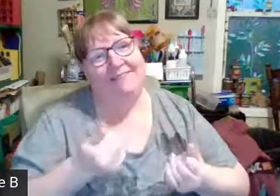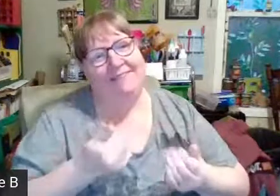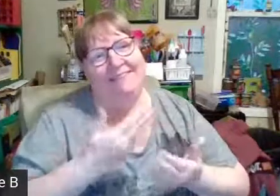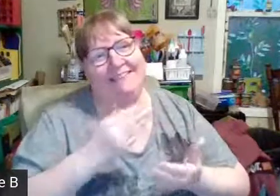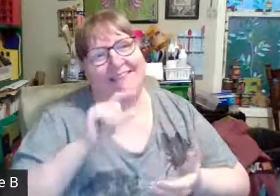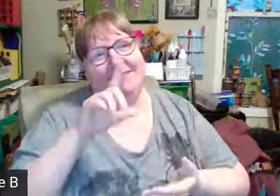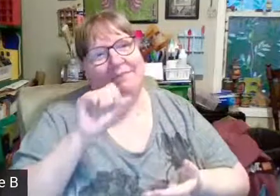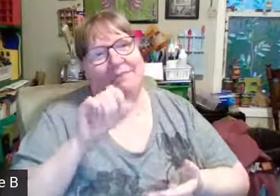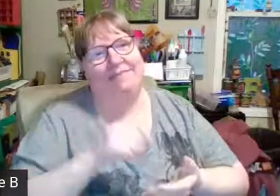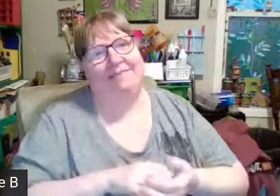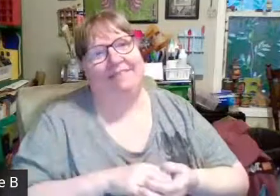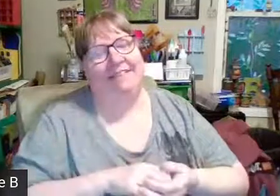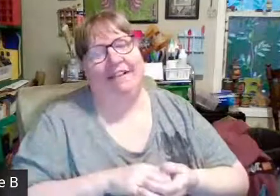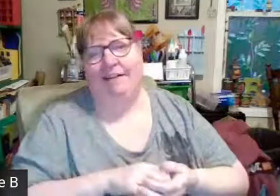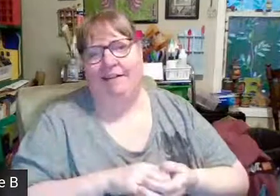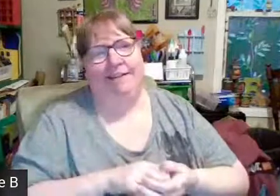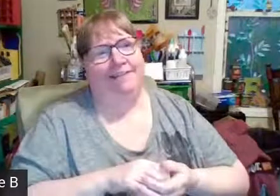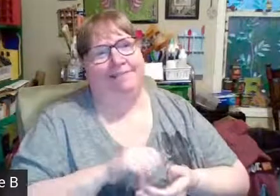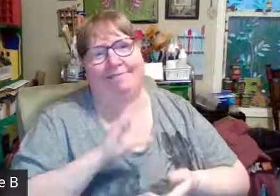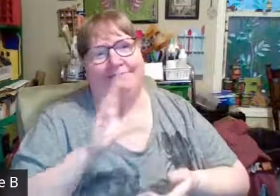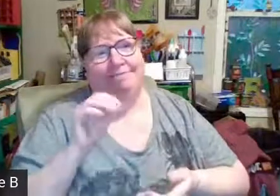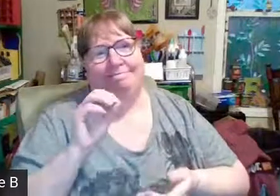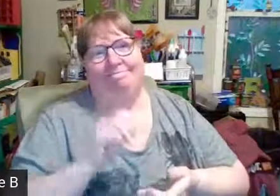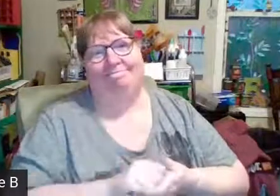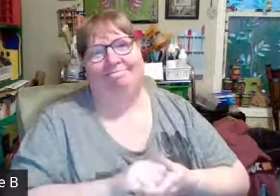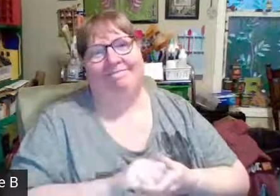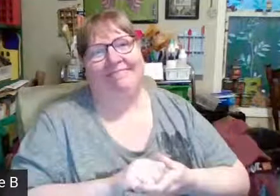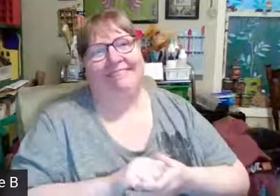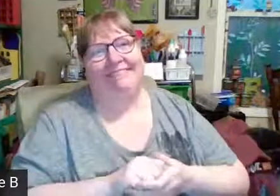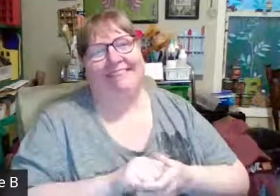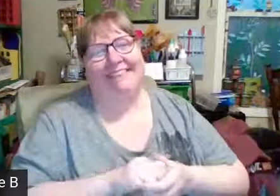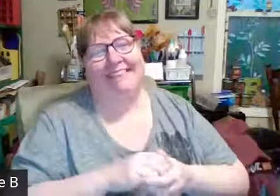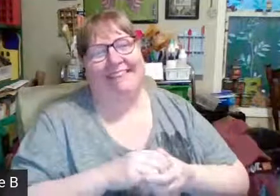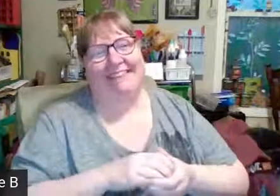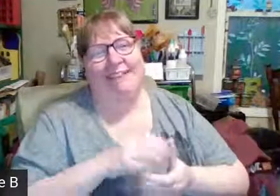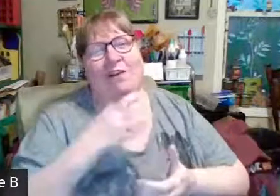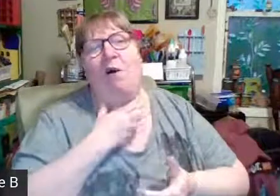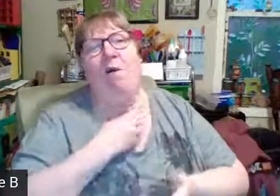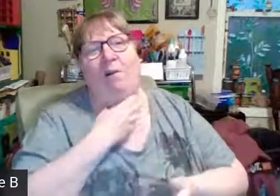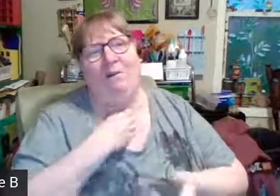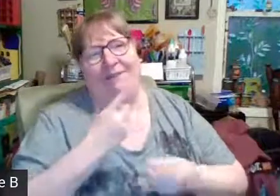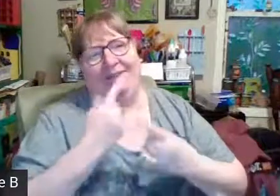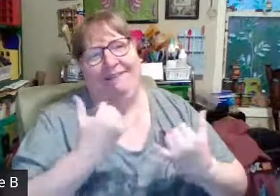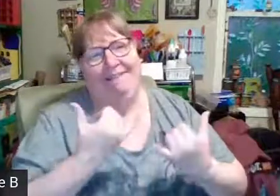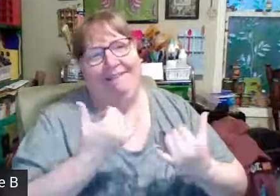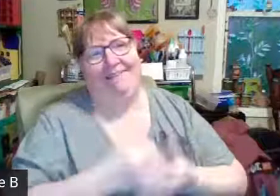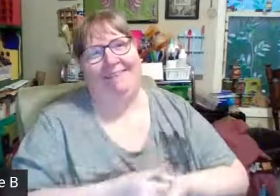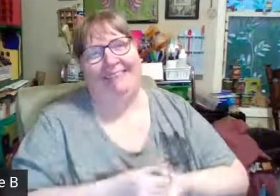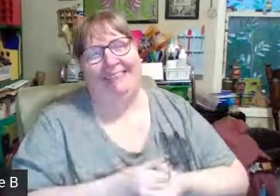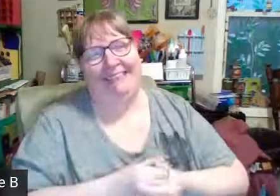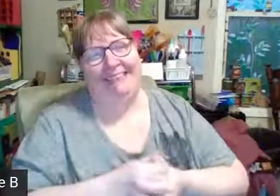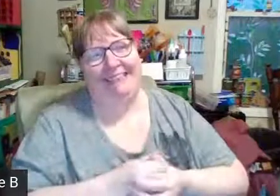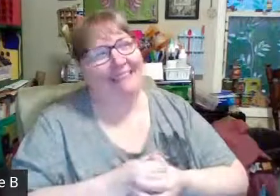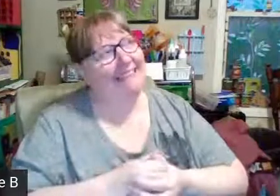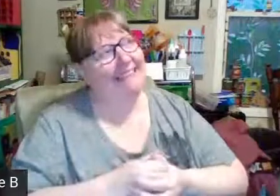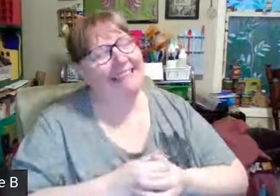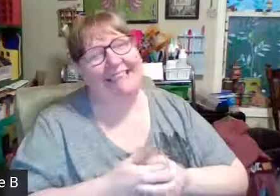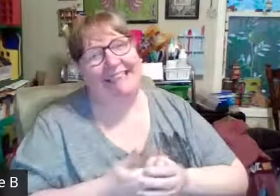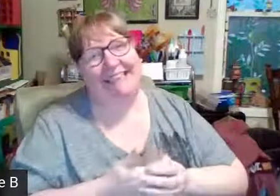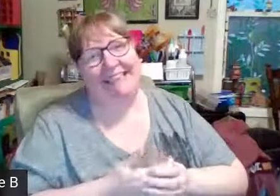lunch. You wouldn't even want to talk to me. I had lunch, but I skipped breakfast. Well, I can skip breakfast. I can't